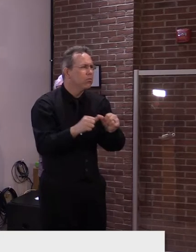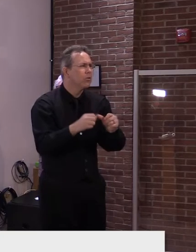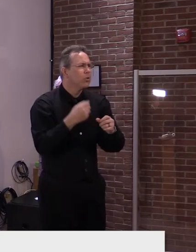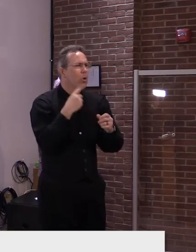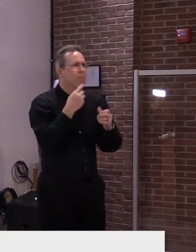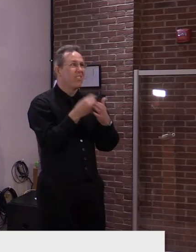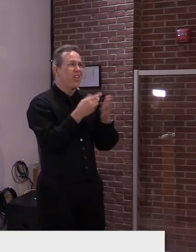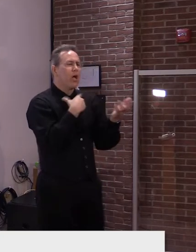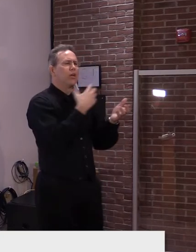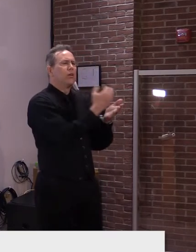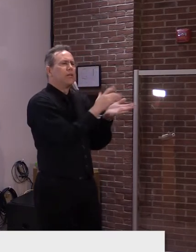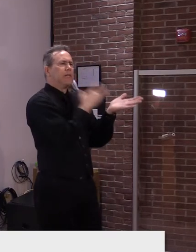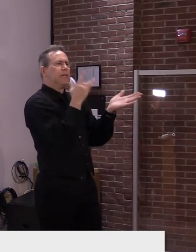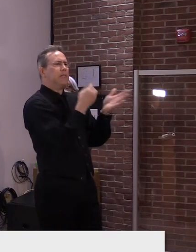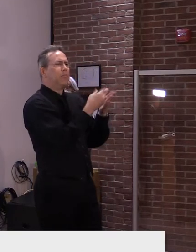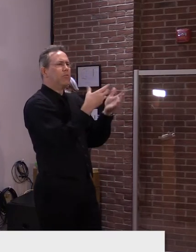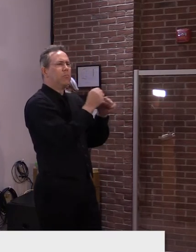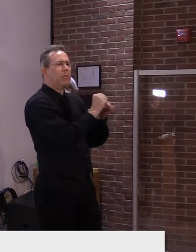Thank you, Governor.